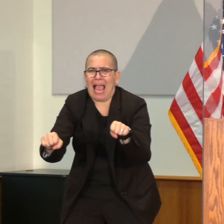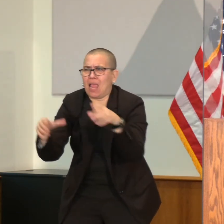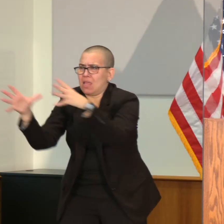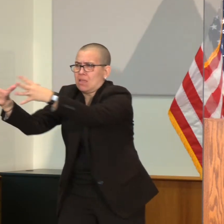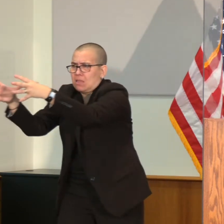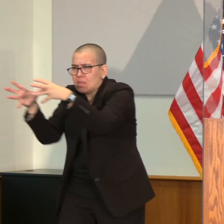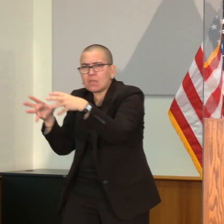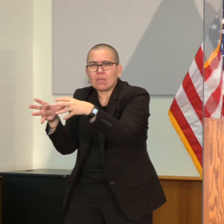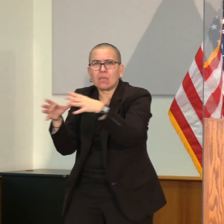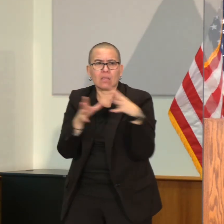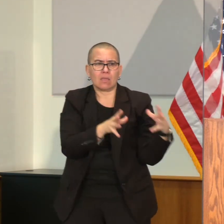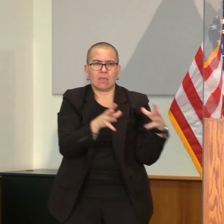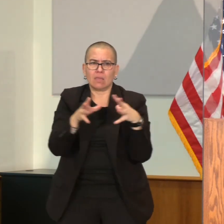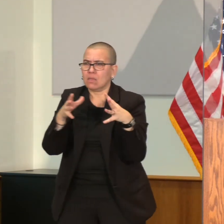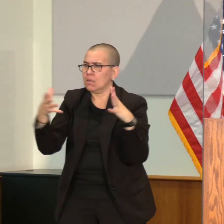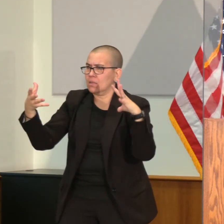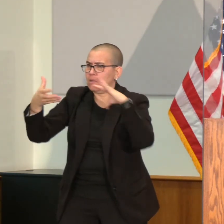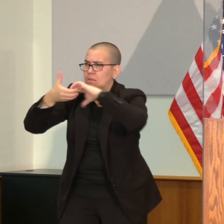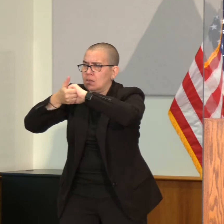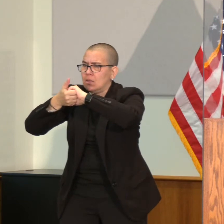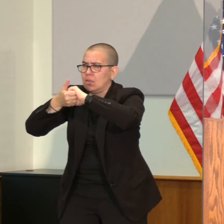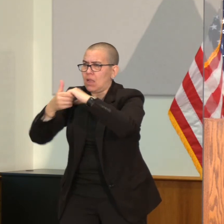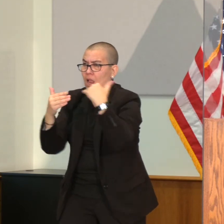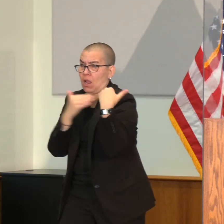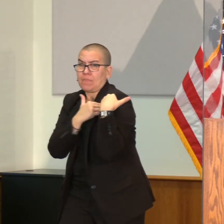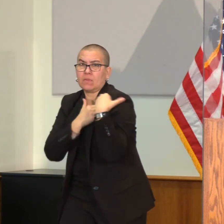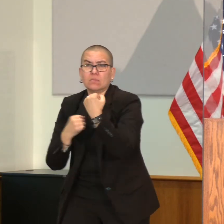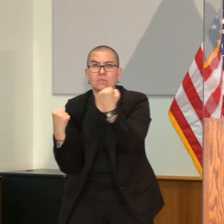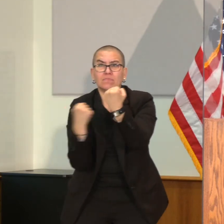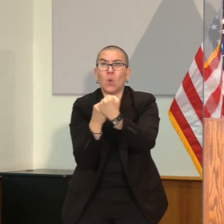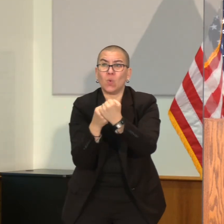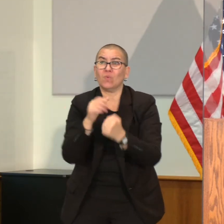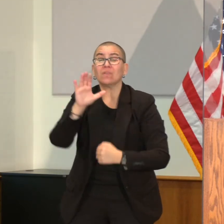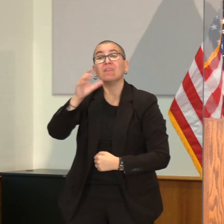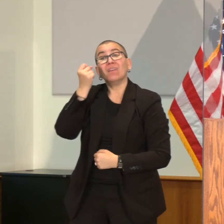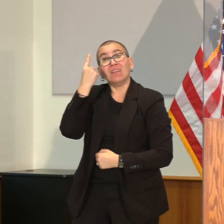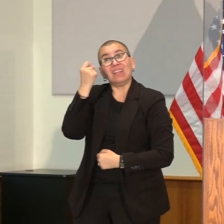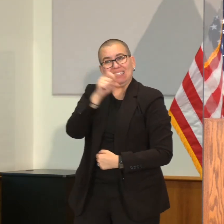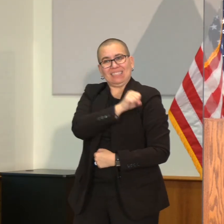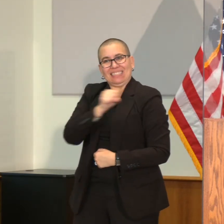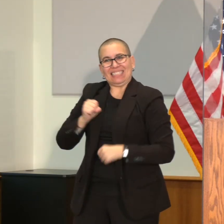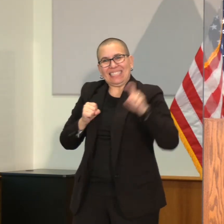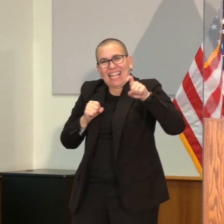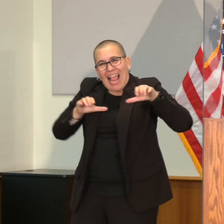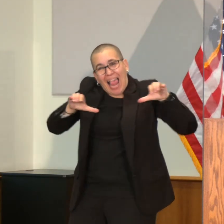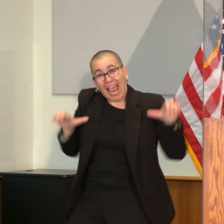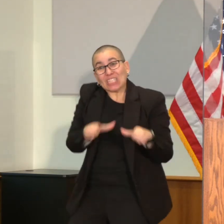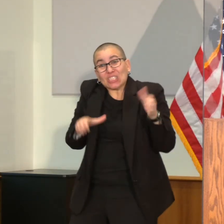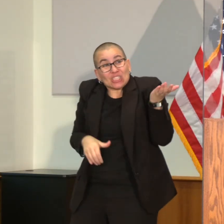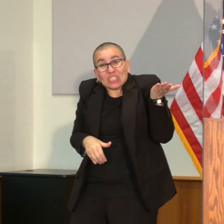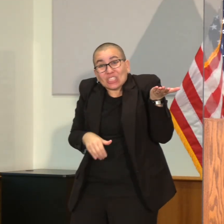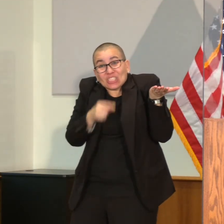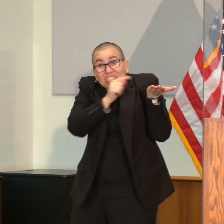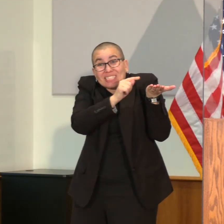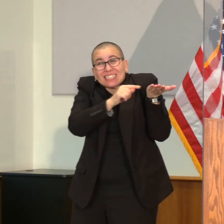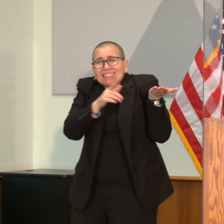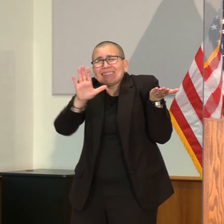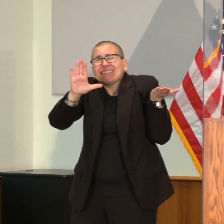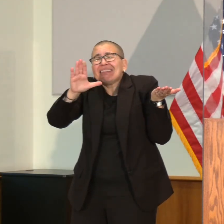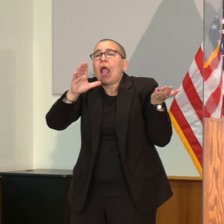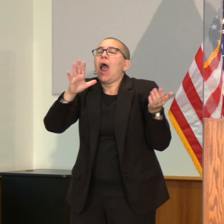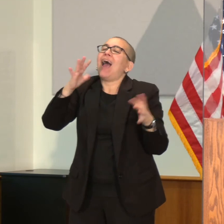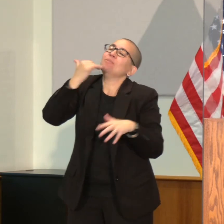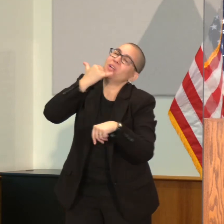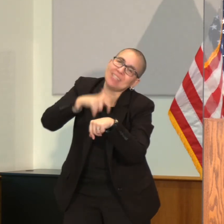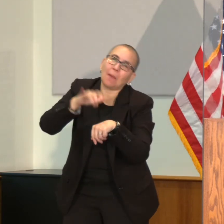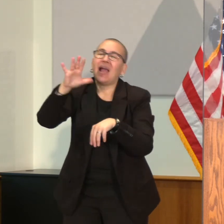act because it's never the wrong time to do the right thing. And